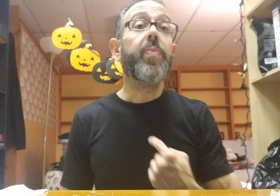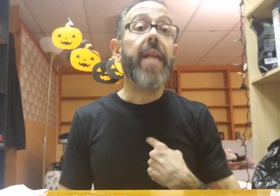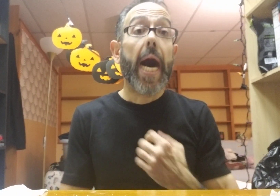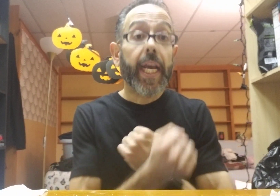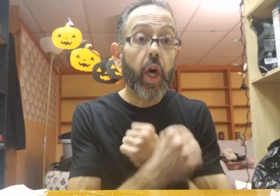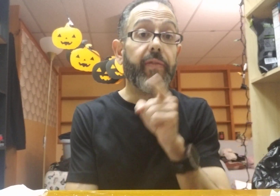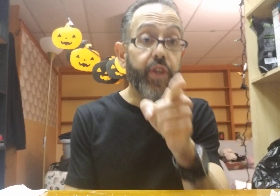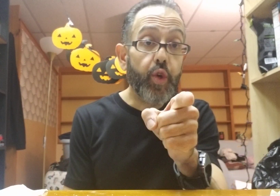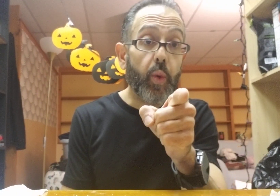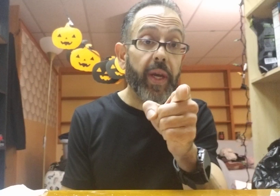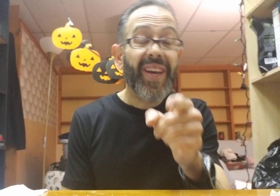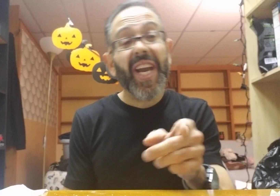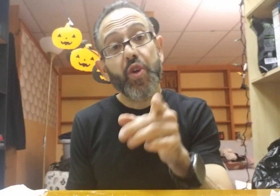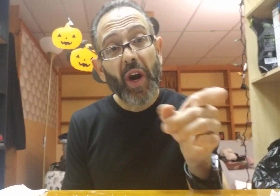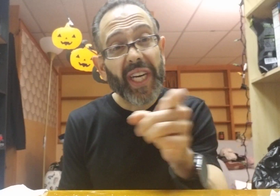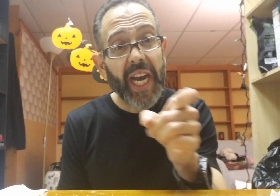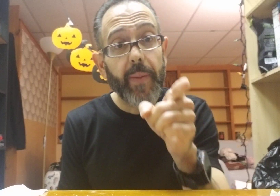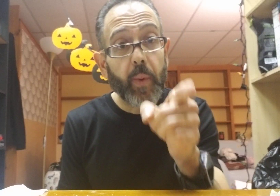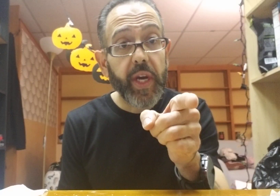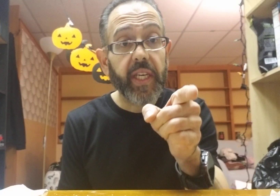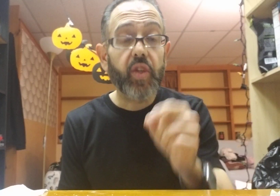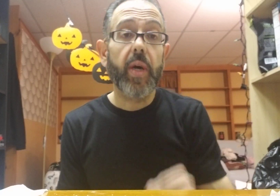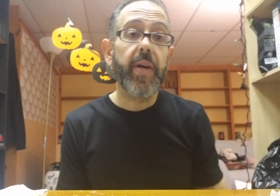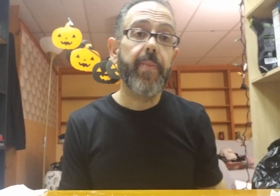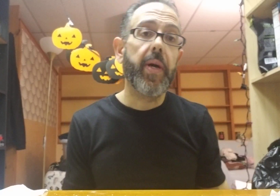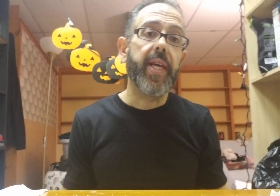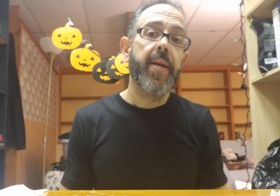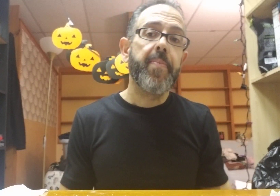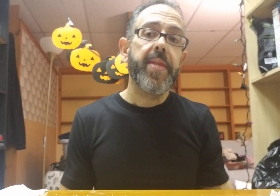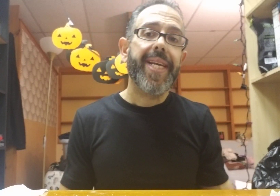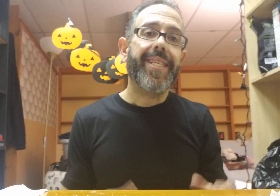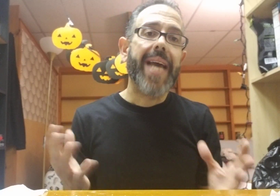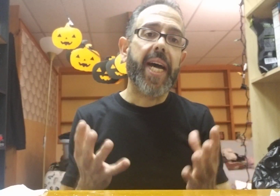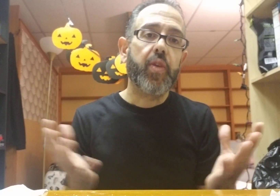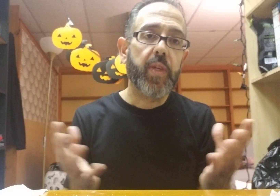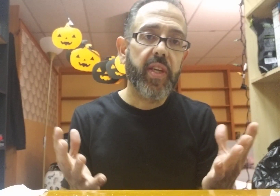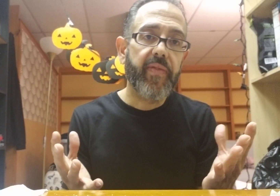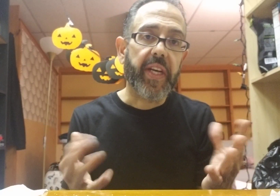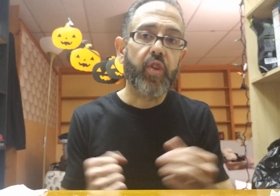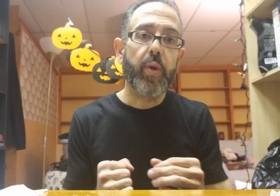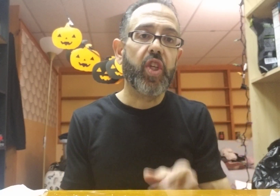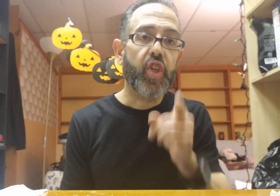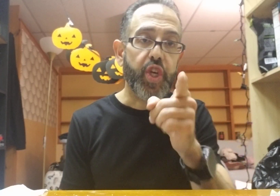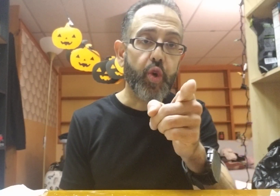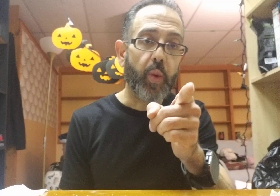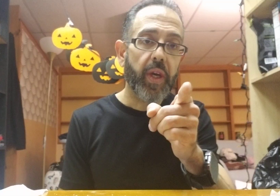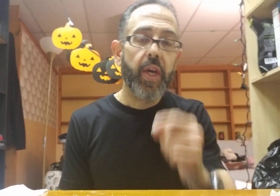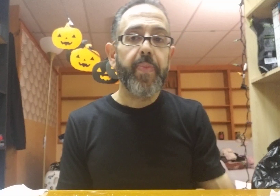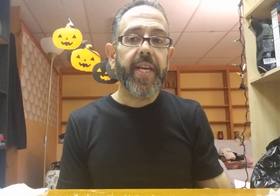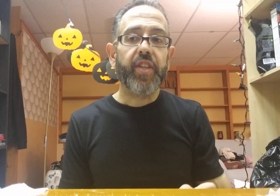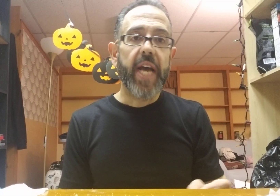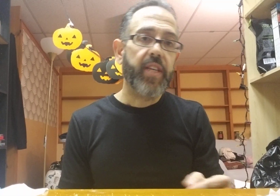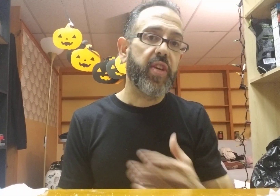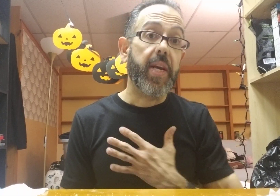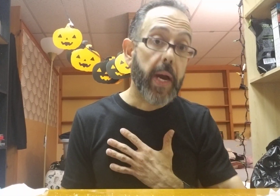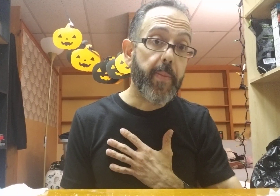I love you, and you are kind of pointing to somebody, but it's non-specific. So it's just you. It's not saying my